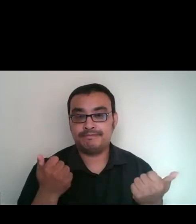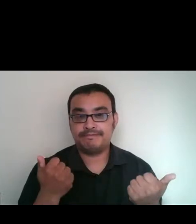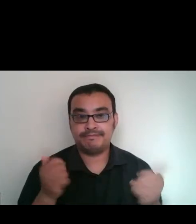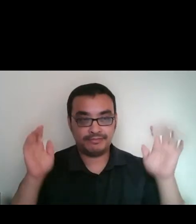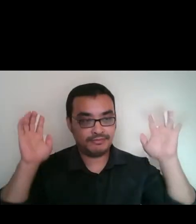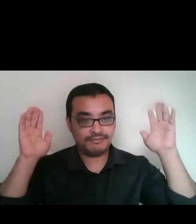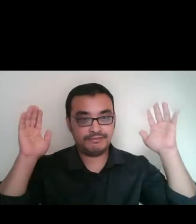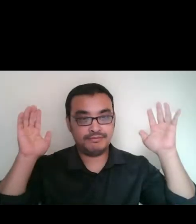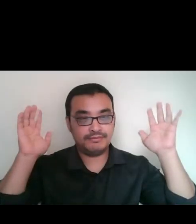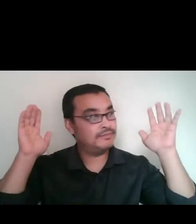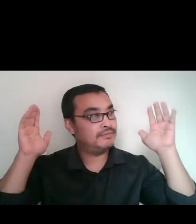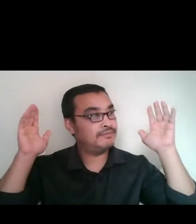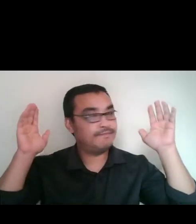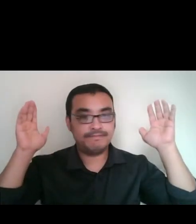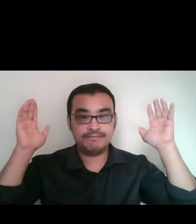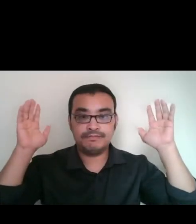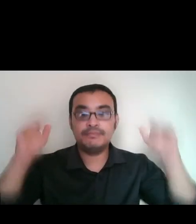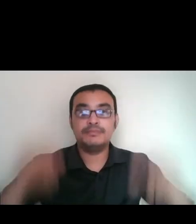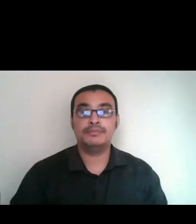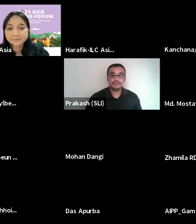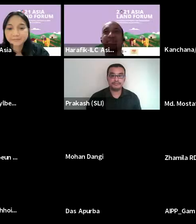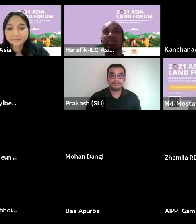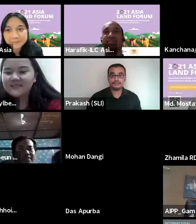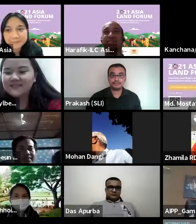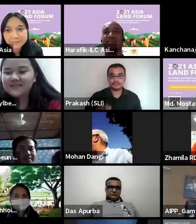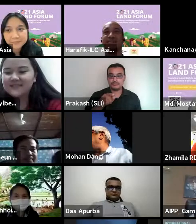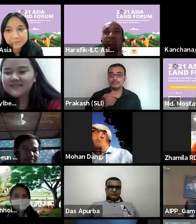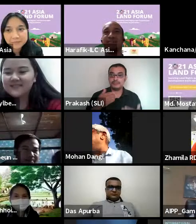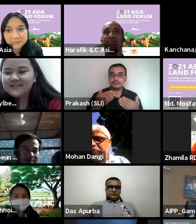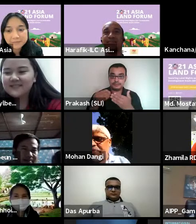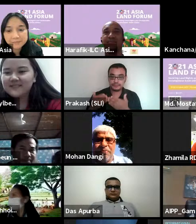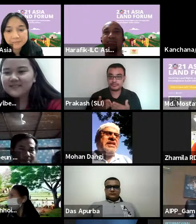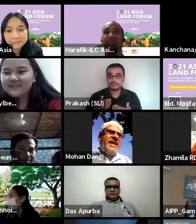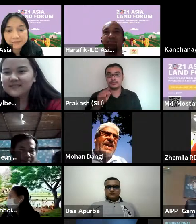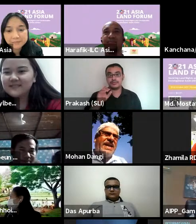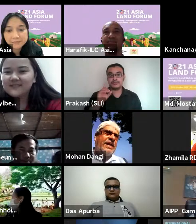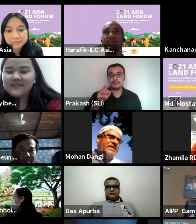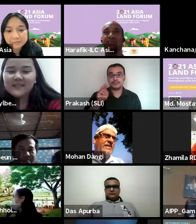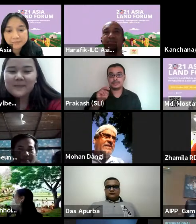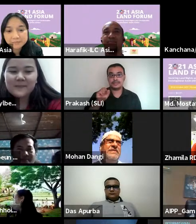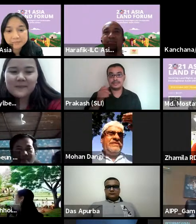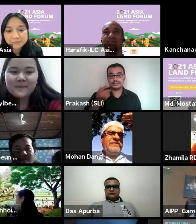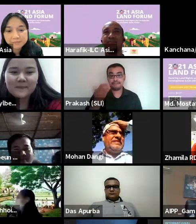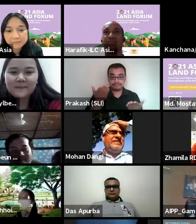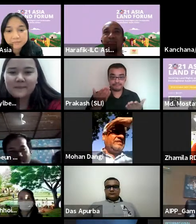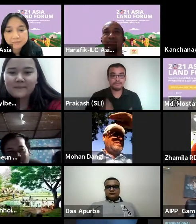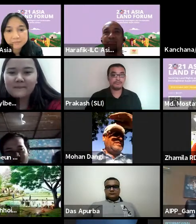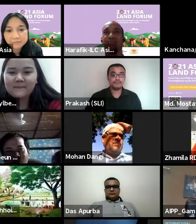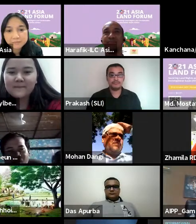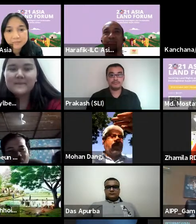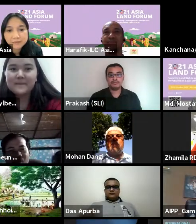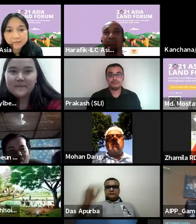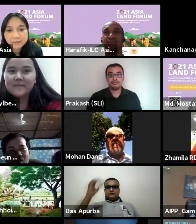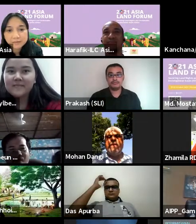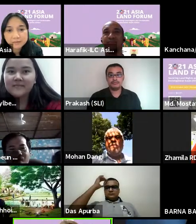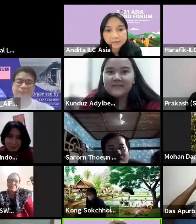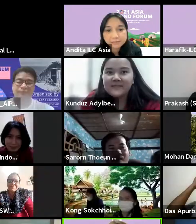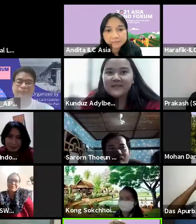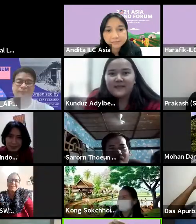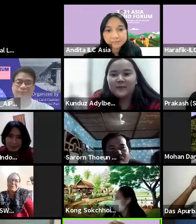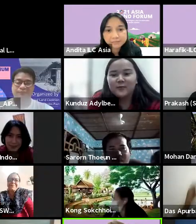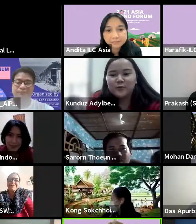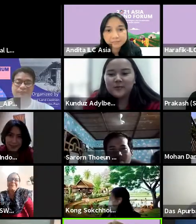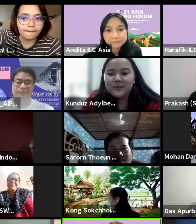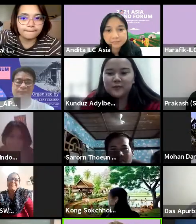I don't know. And thanks to our Asia Steering Committee. Sorry, Dinesh. Thanks to Devi. Thanks to Dinesh,